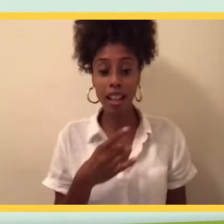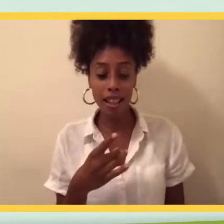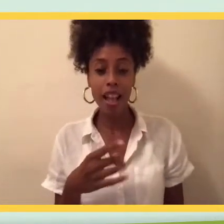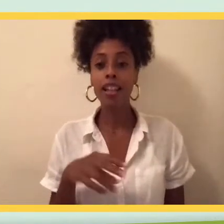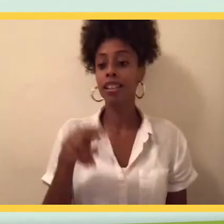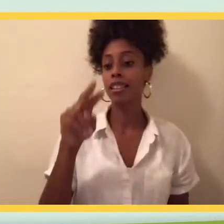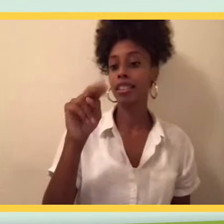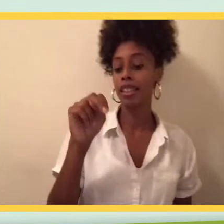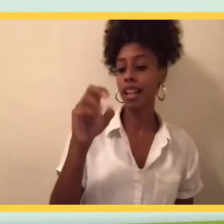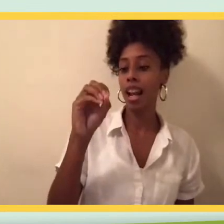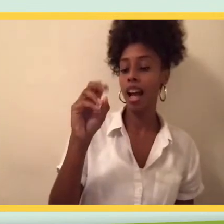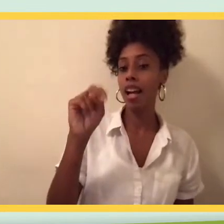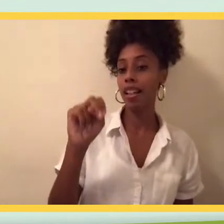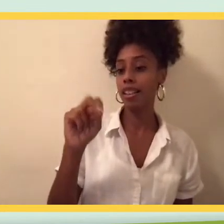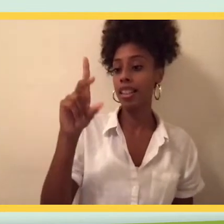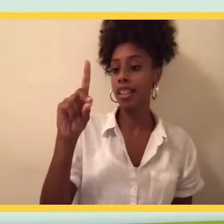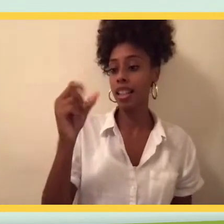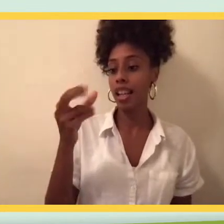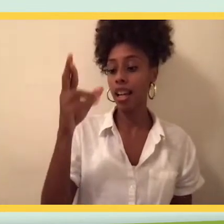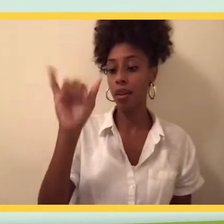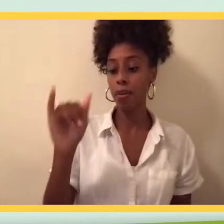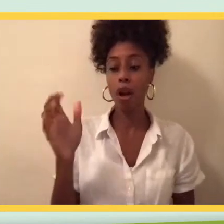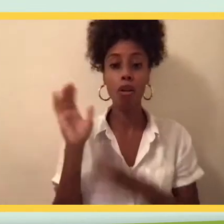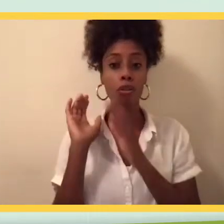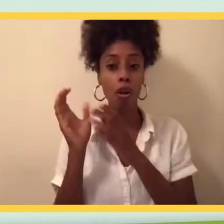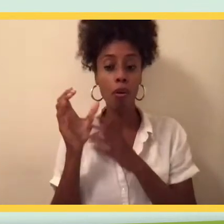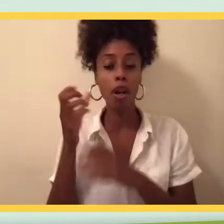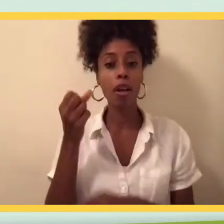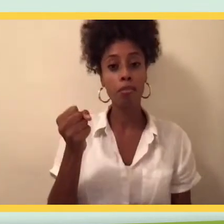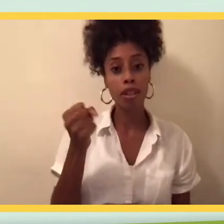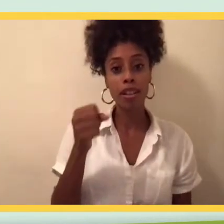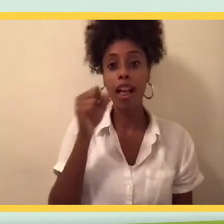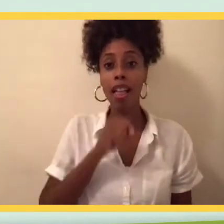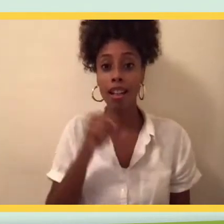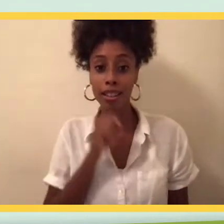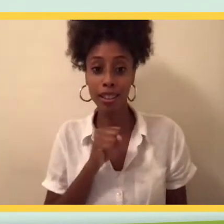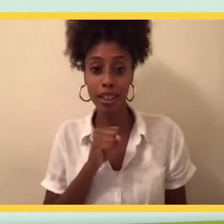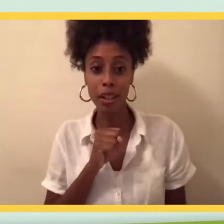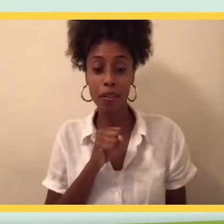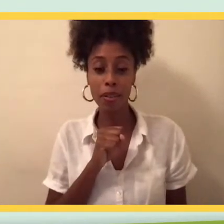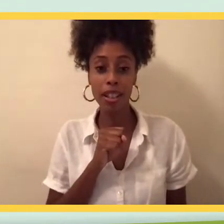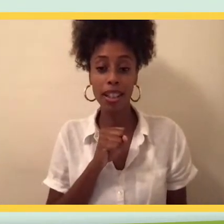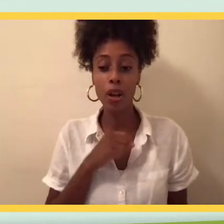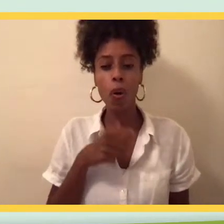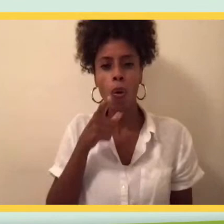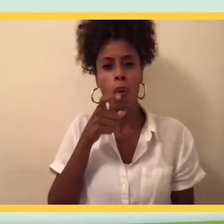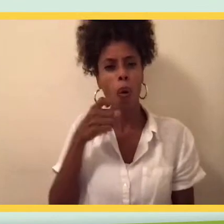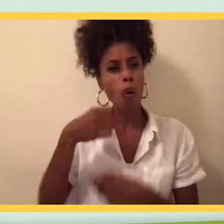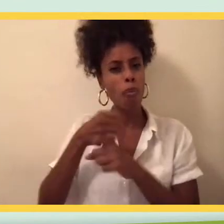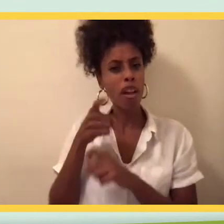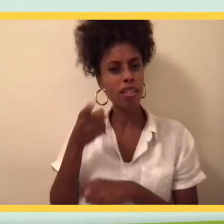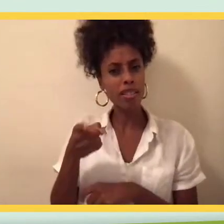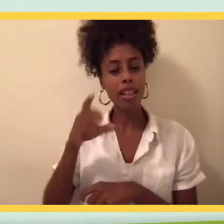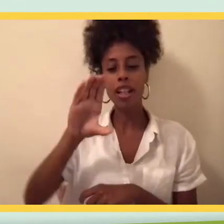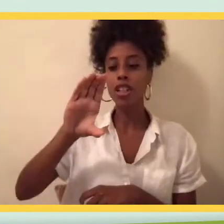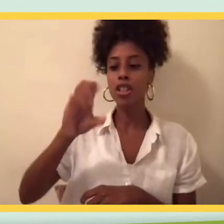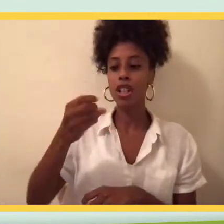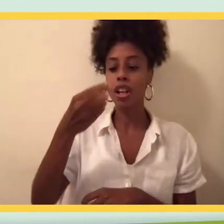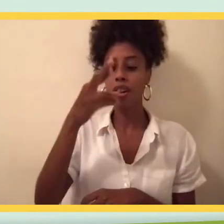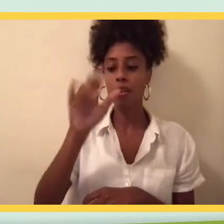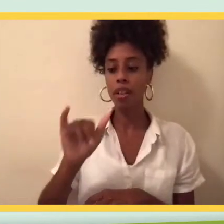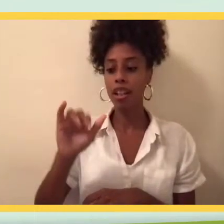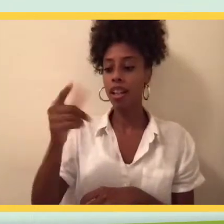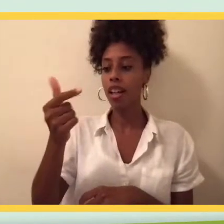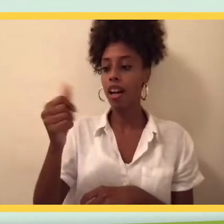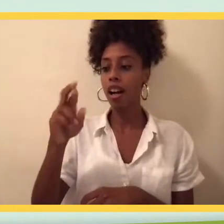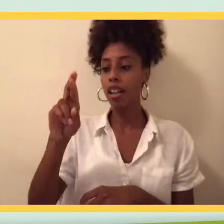non-dairy coconut milk, ice cream, Cherry Garcia. It's pretty good, the non-dairy Cherry